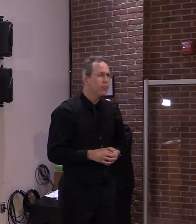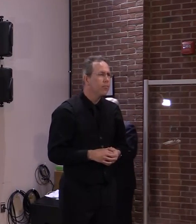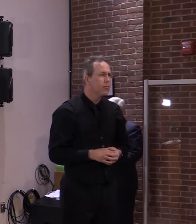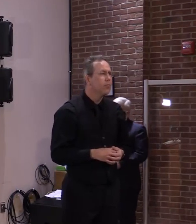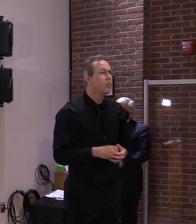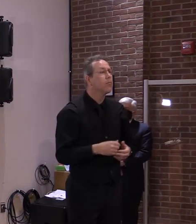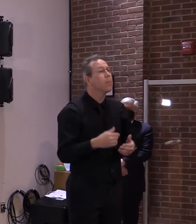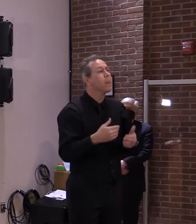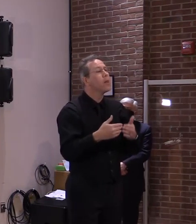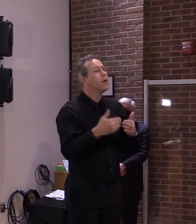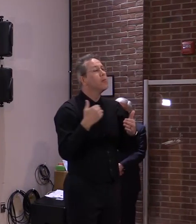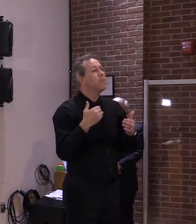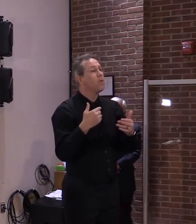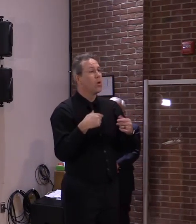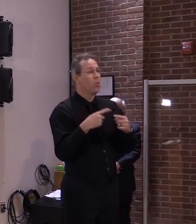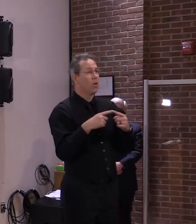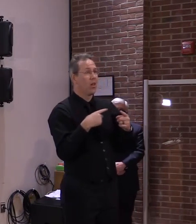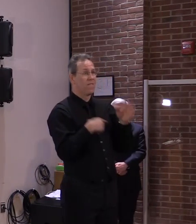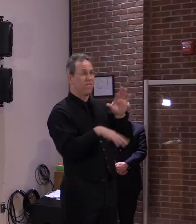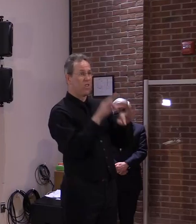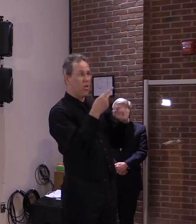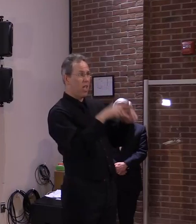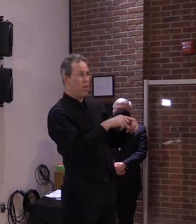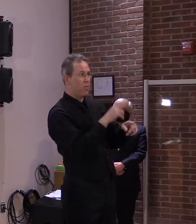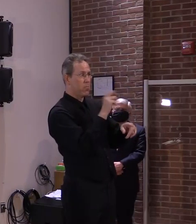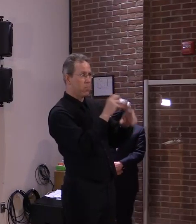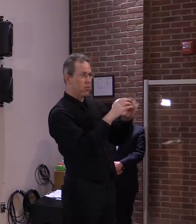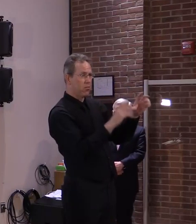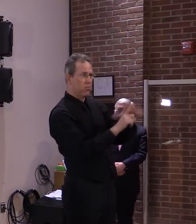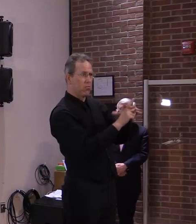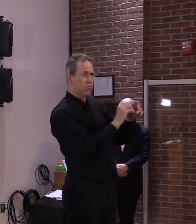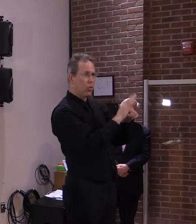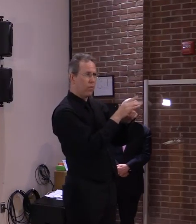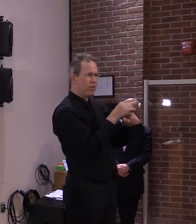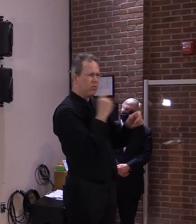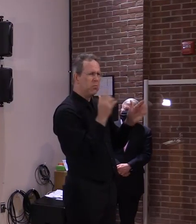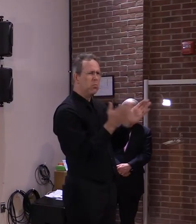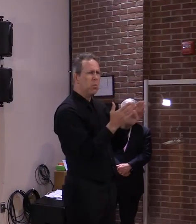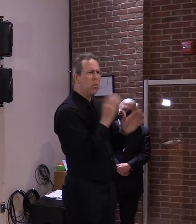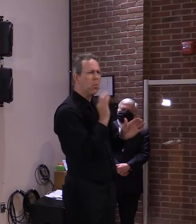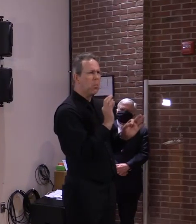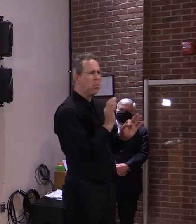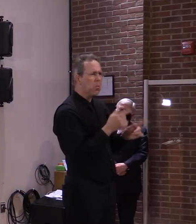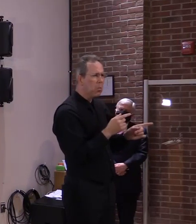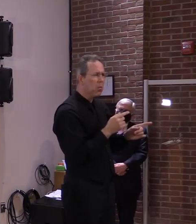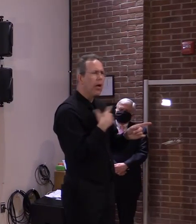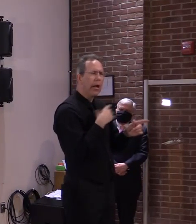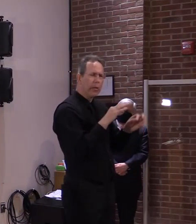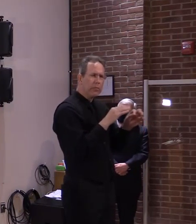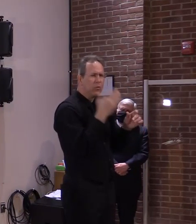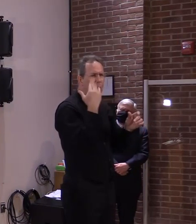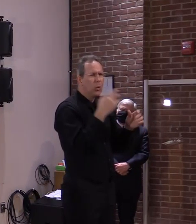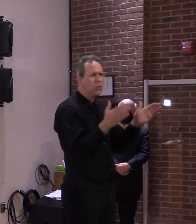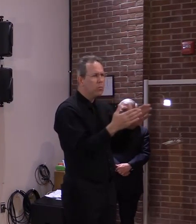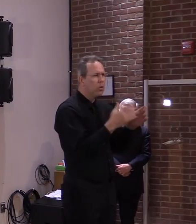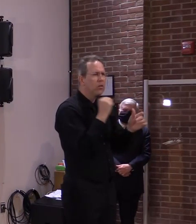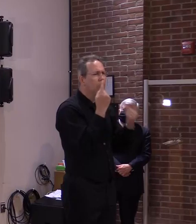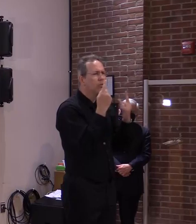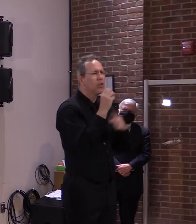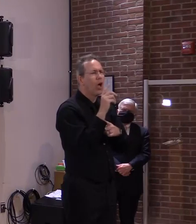was not high, and we don't usually discuss counts when they're not high, and we needed to understand, and I'm not sure we